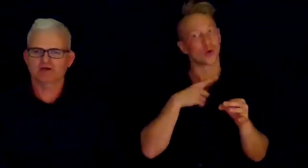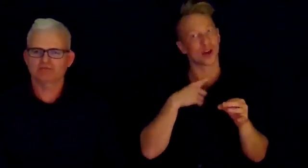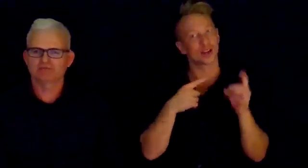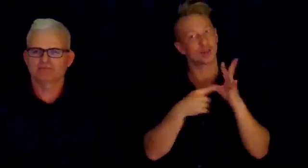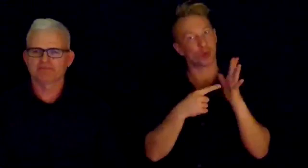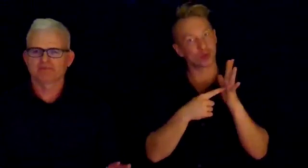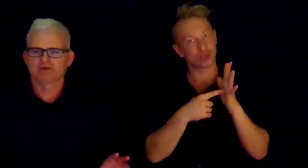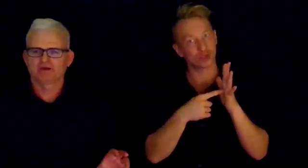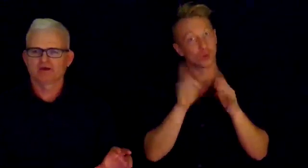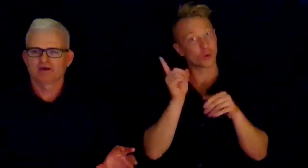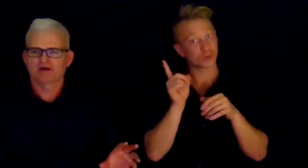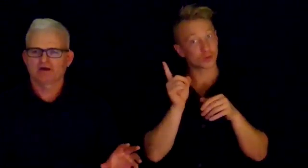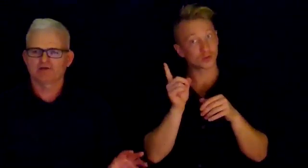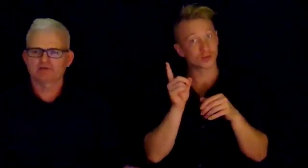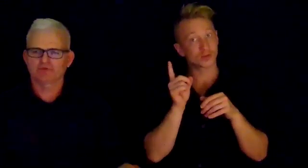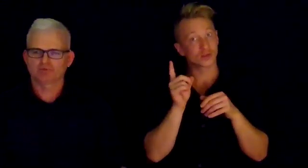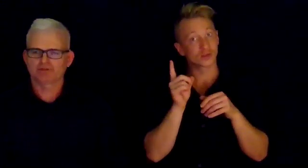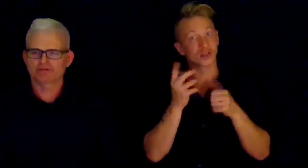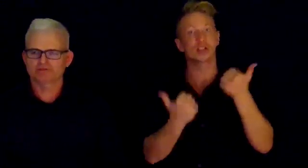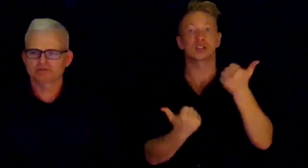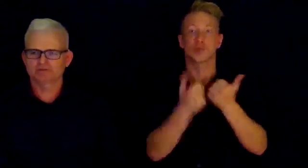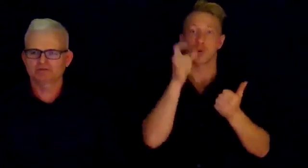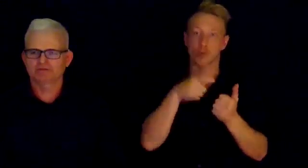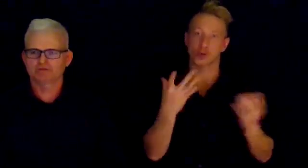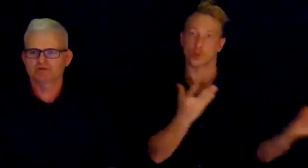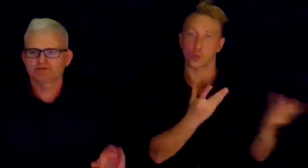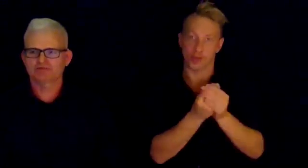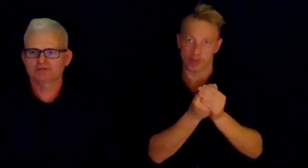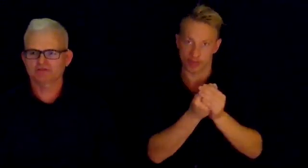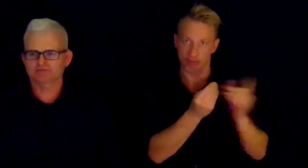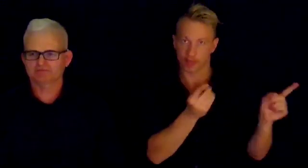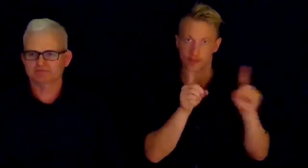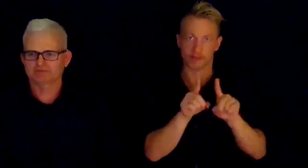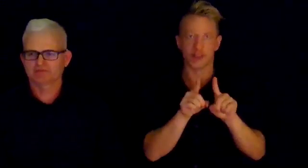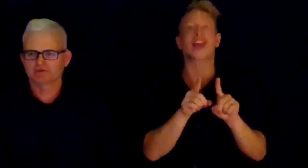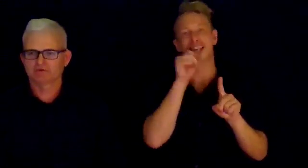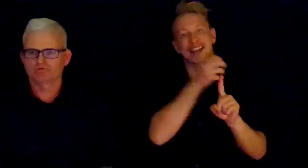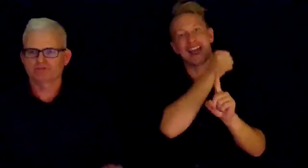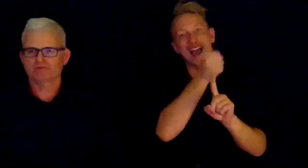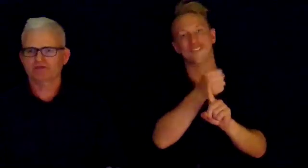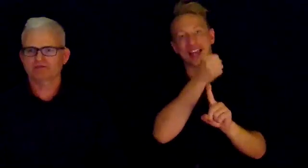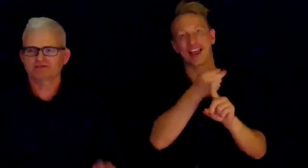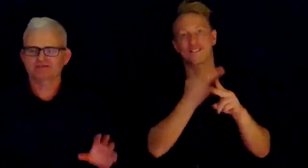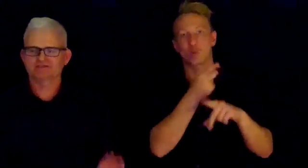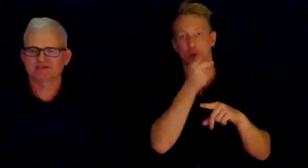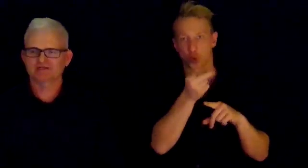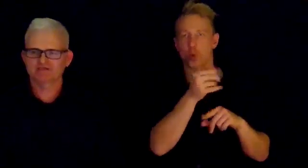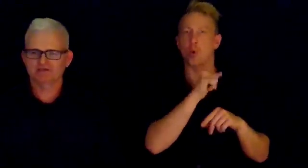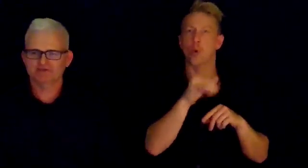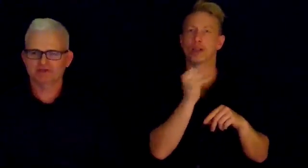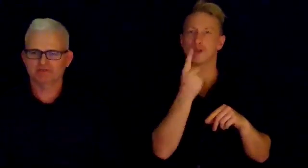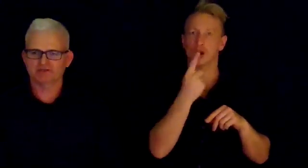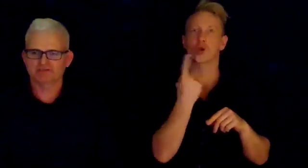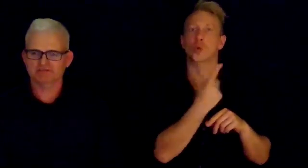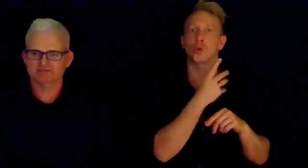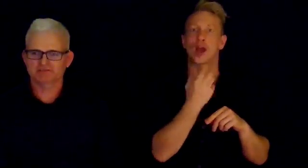important to have a support person who's an advocate or someone that has an